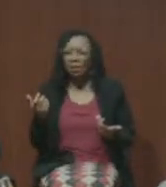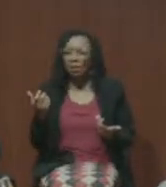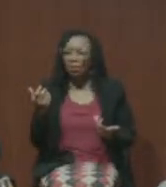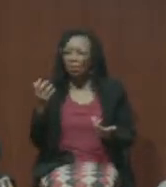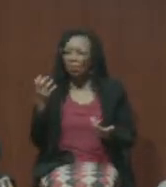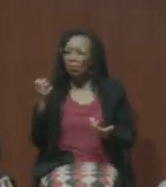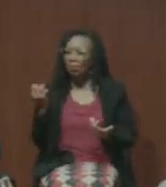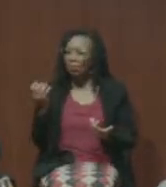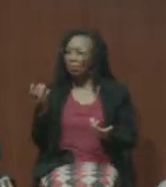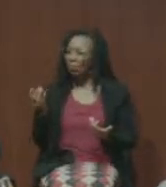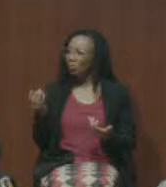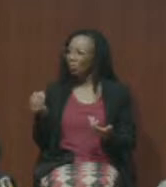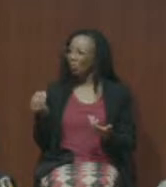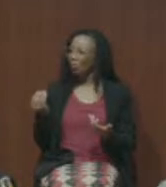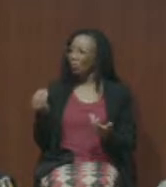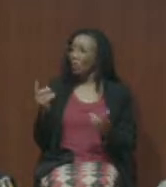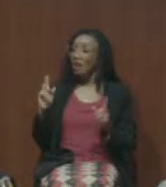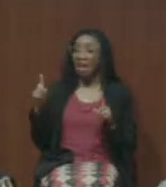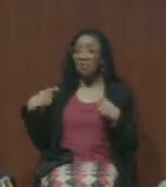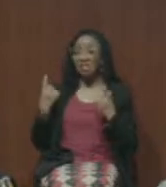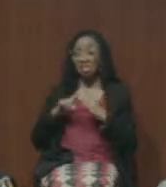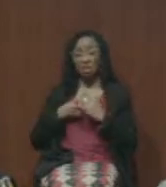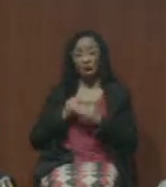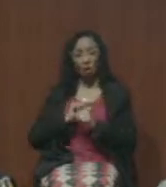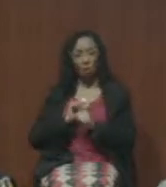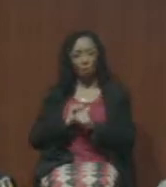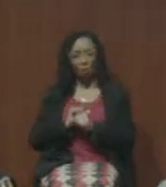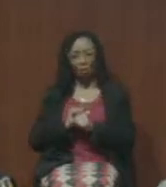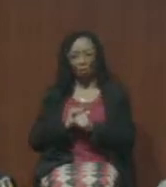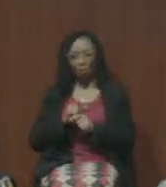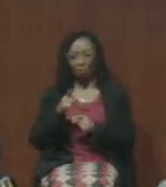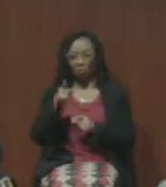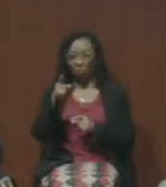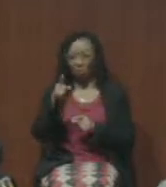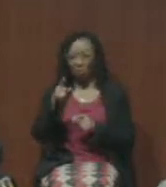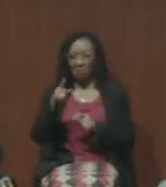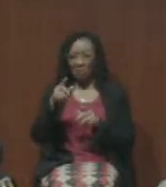So since I started this work, I do see the cracks in the system.